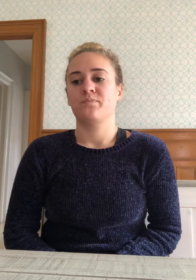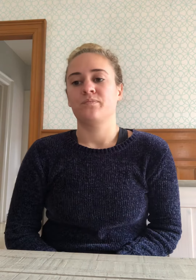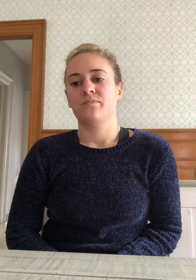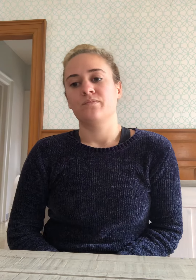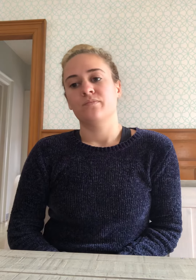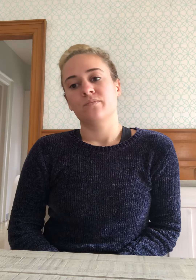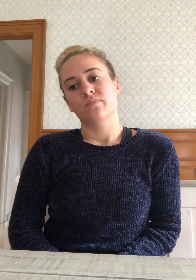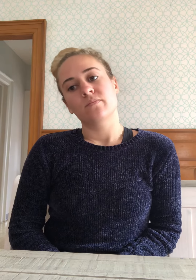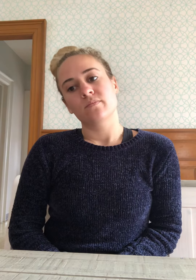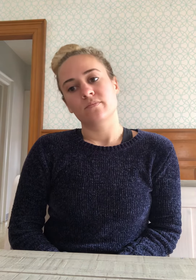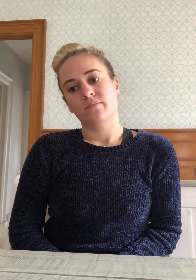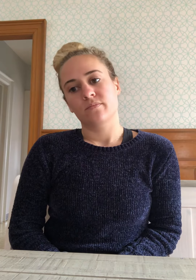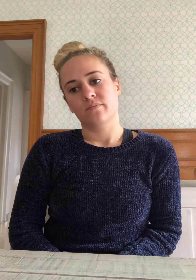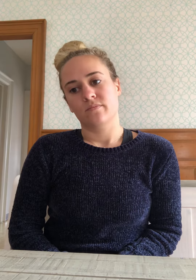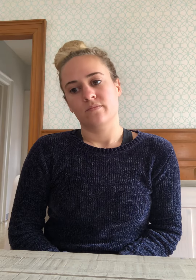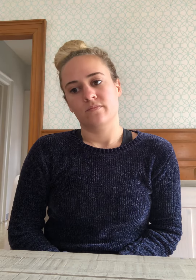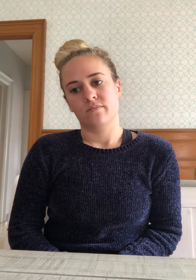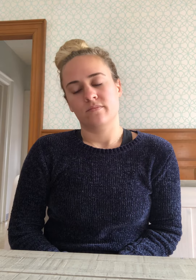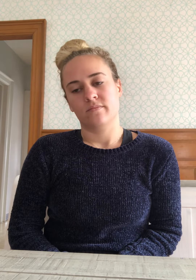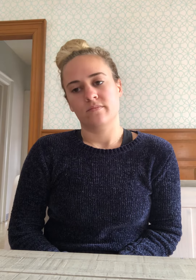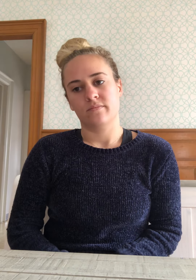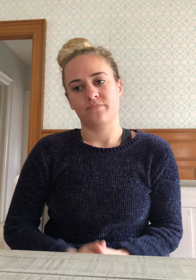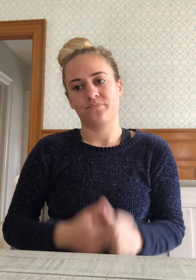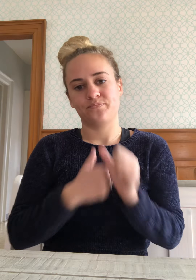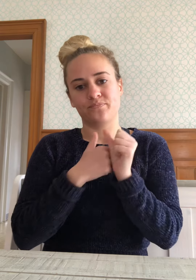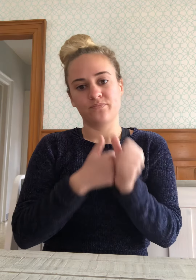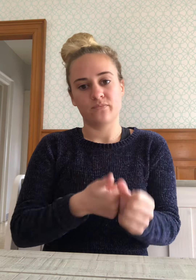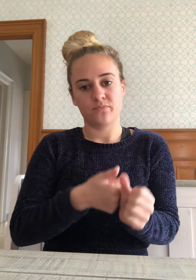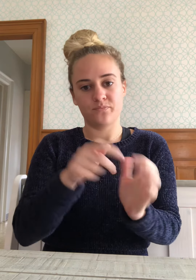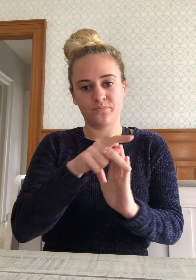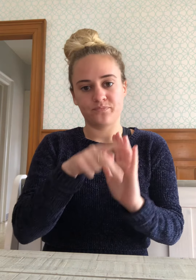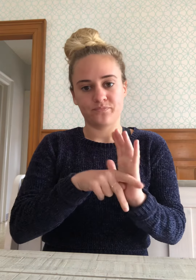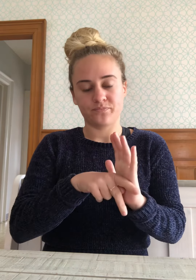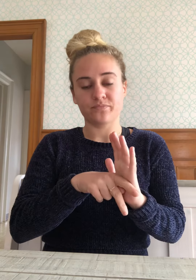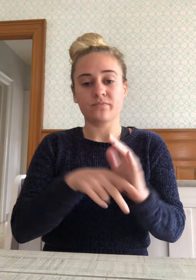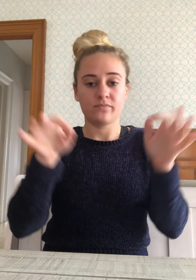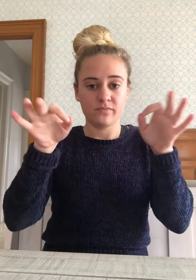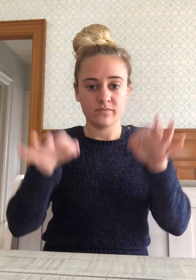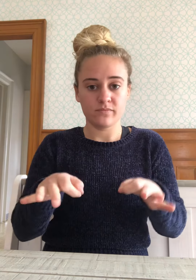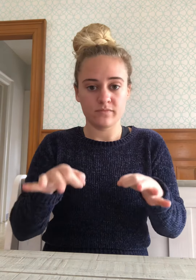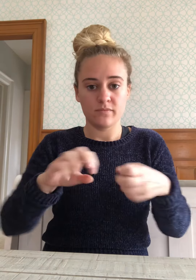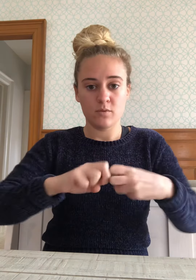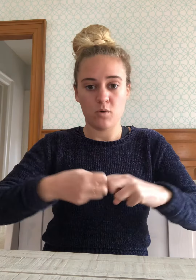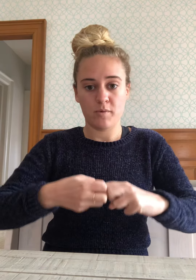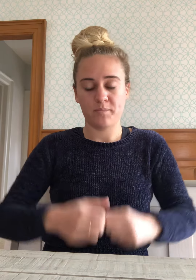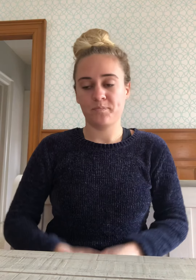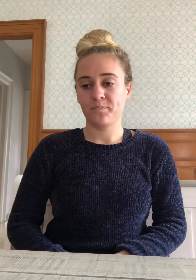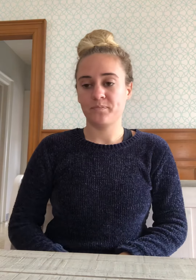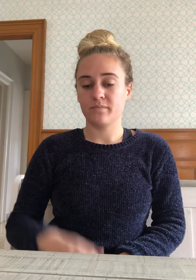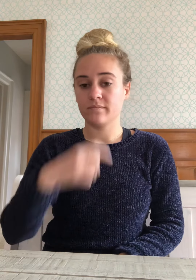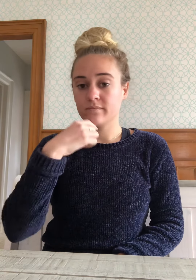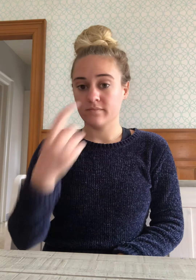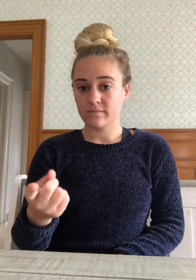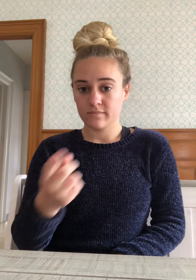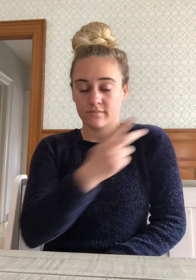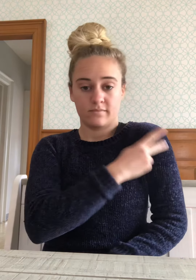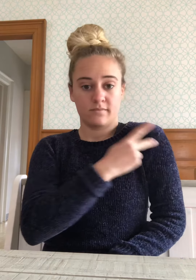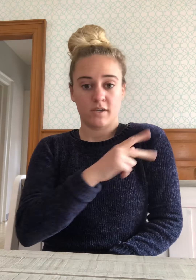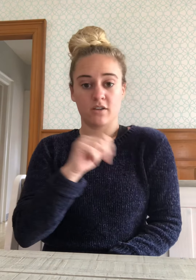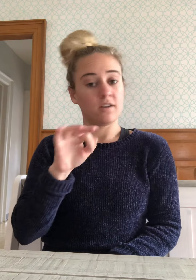So follow the principle, determine the problem. Okay? Tell the patient if you can find something,